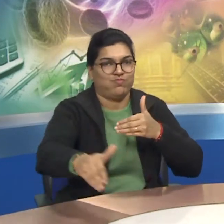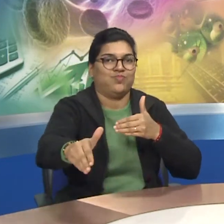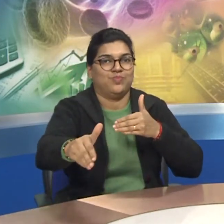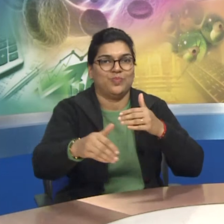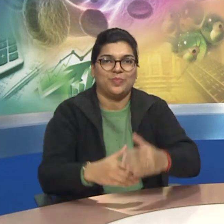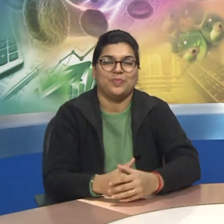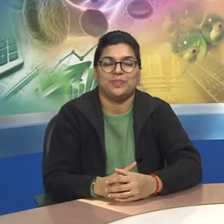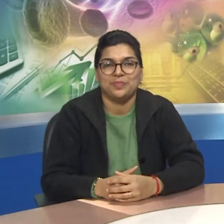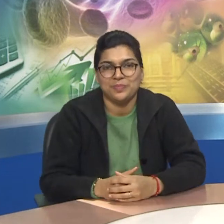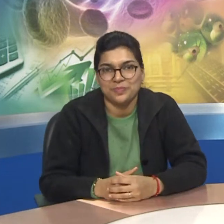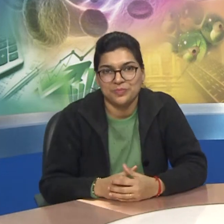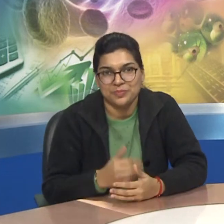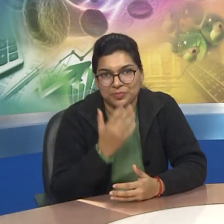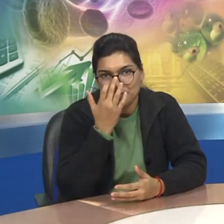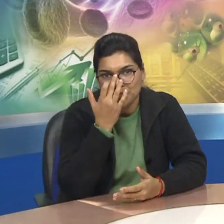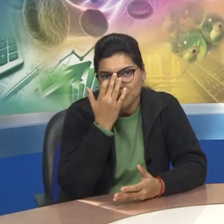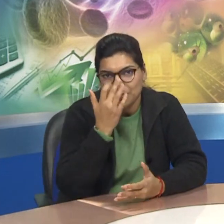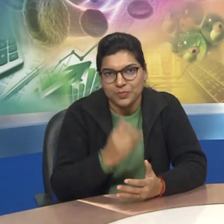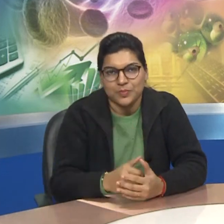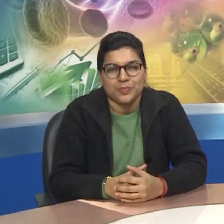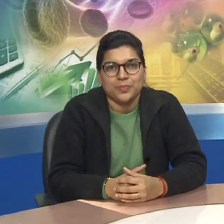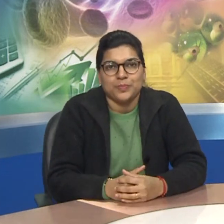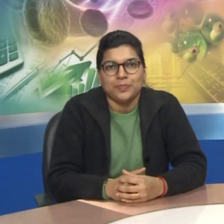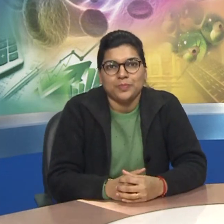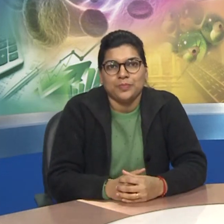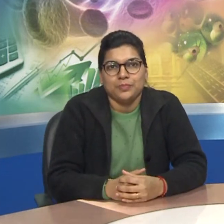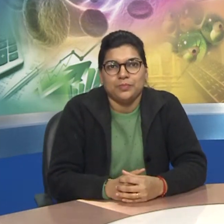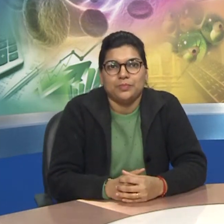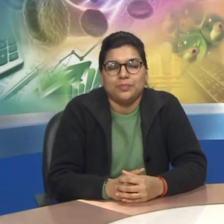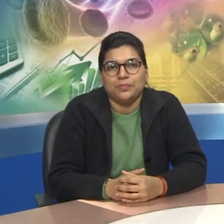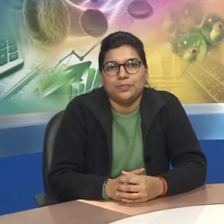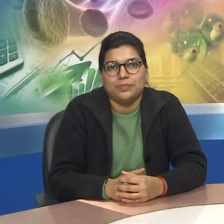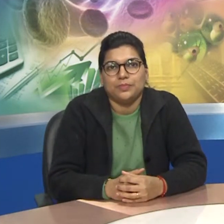Some important days that are celebrated internationally are,